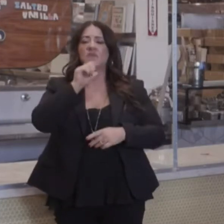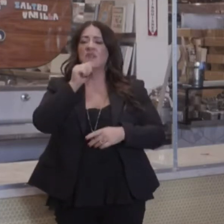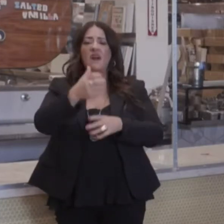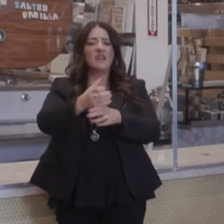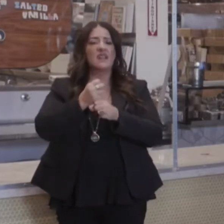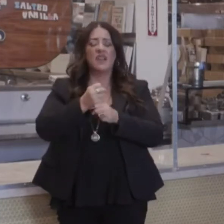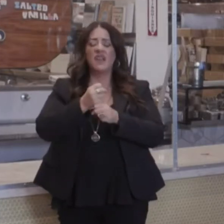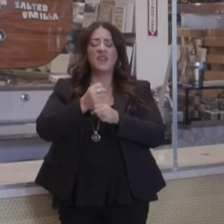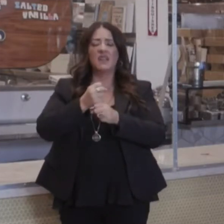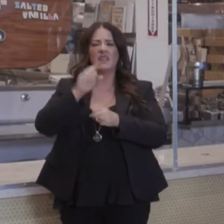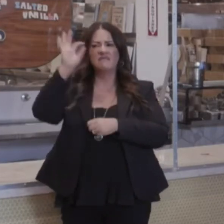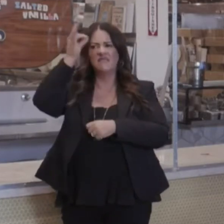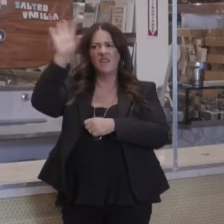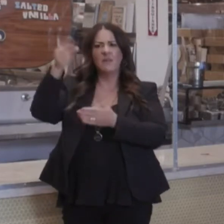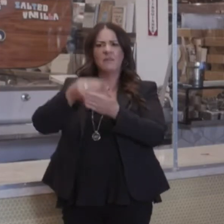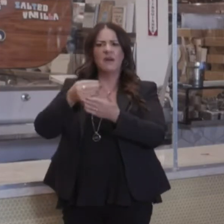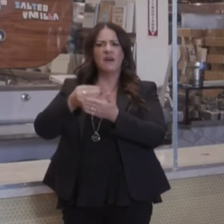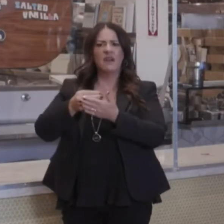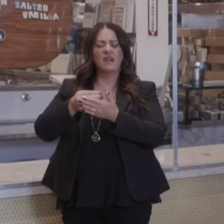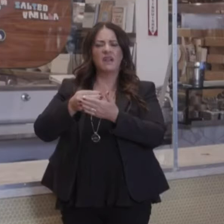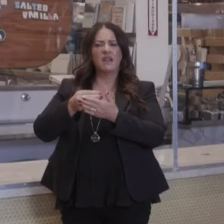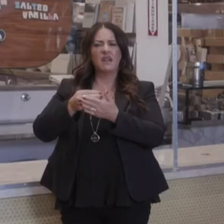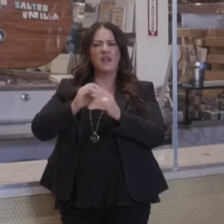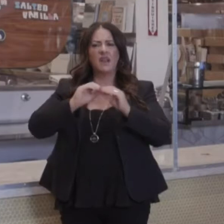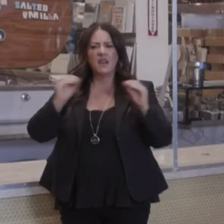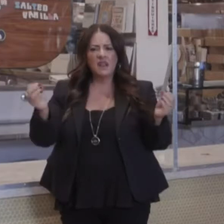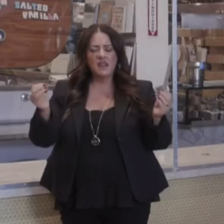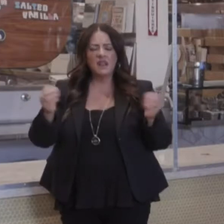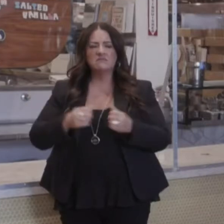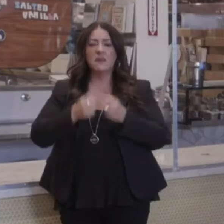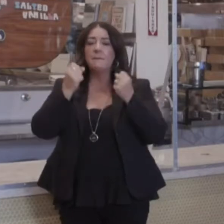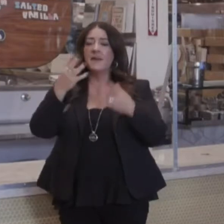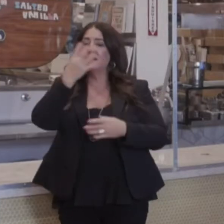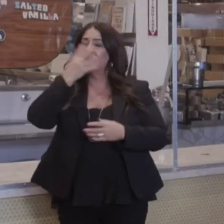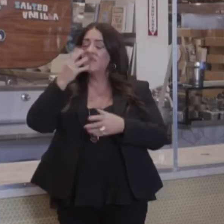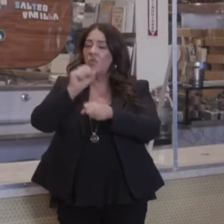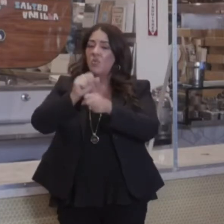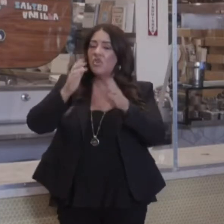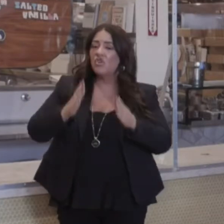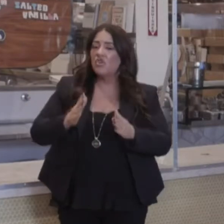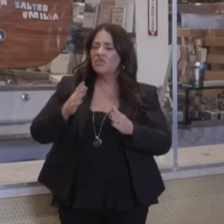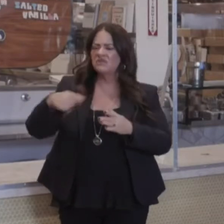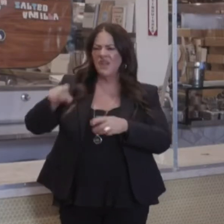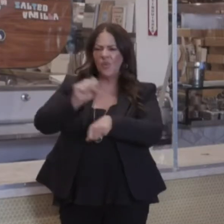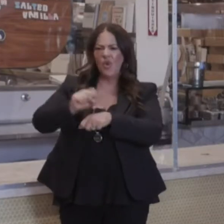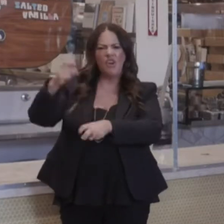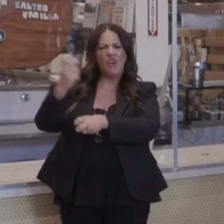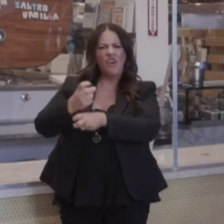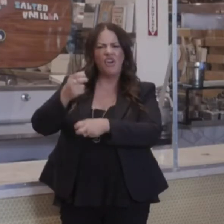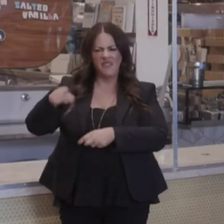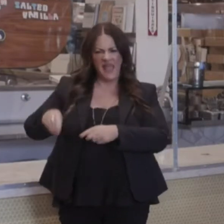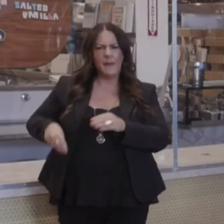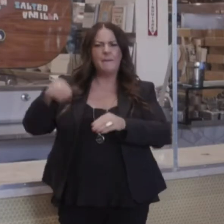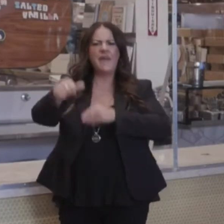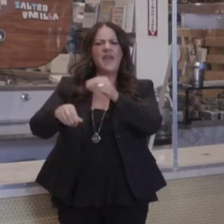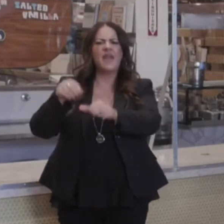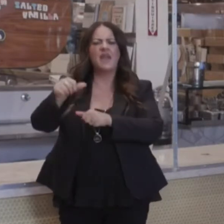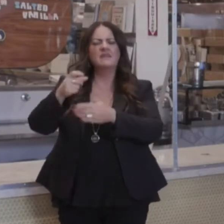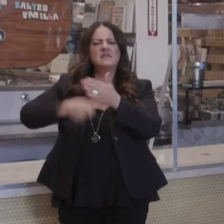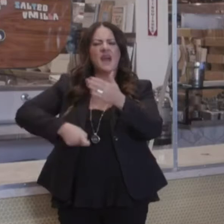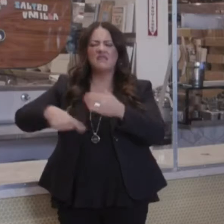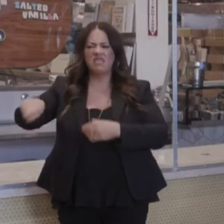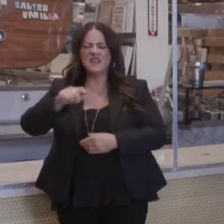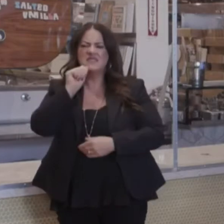stimulus. There are so many immigrant workers doing the hard jobs, paying their taxes, and suffering from